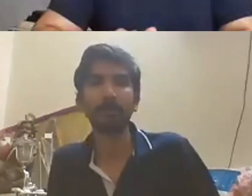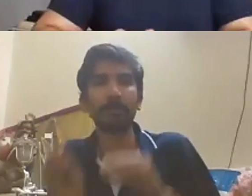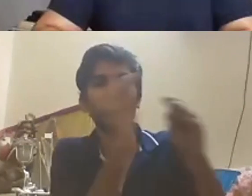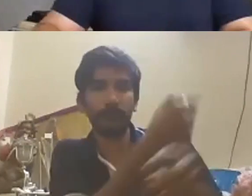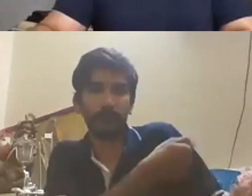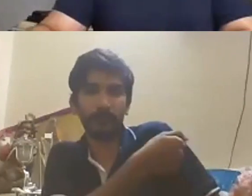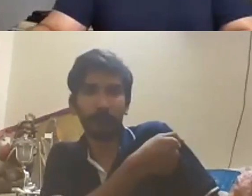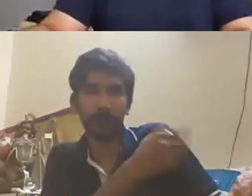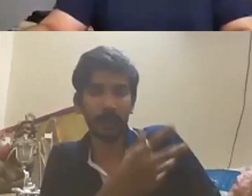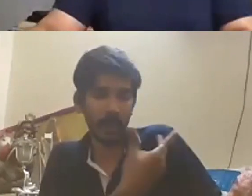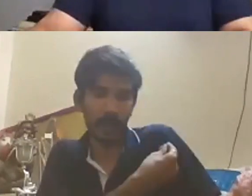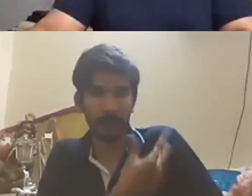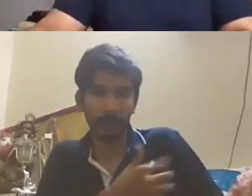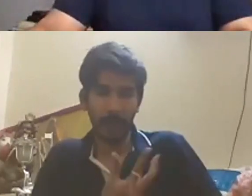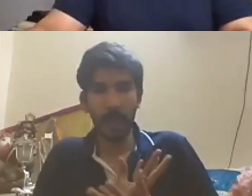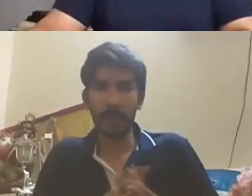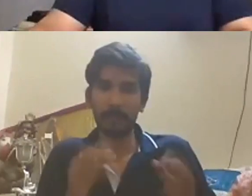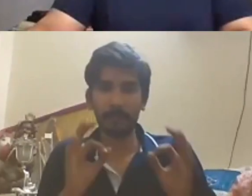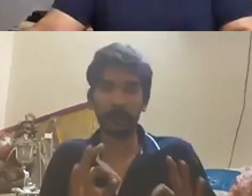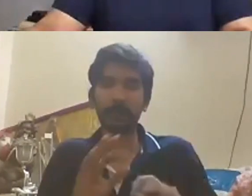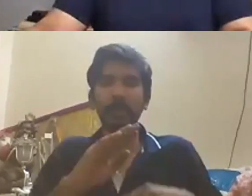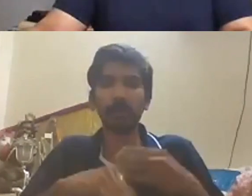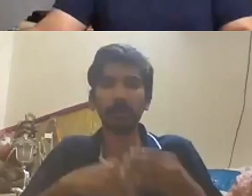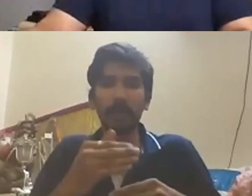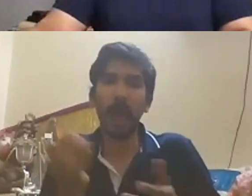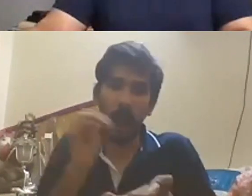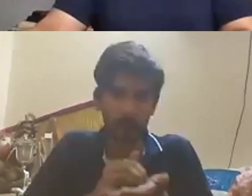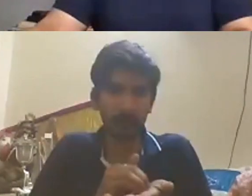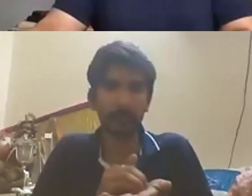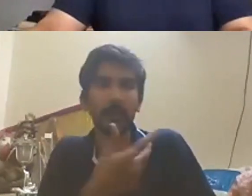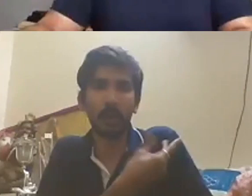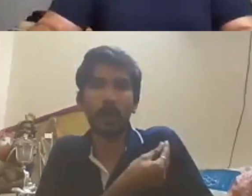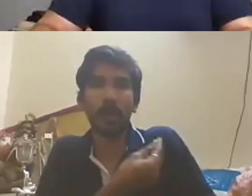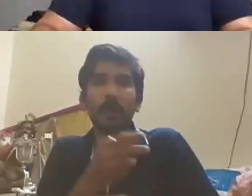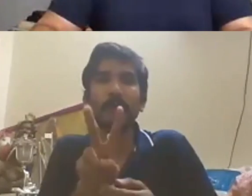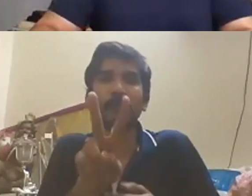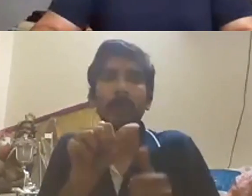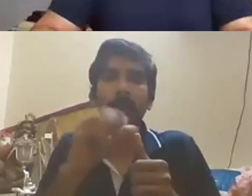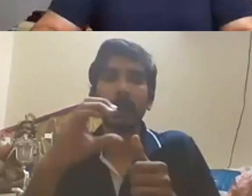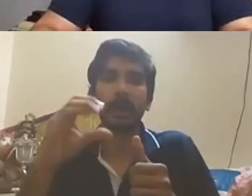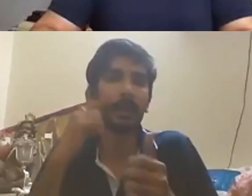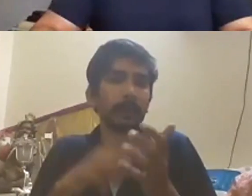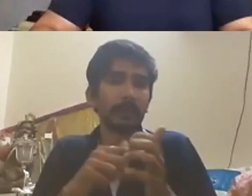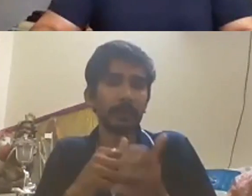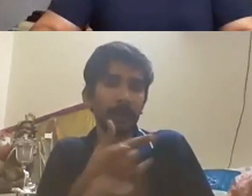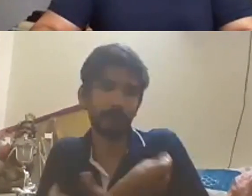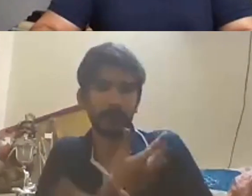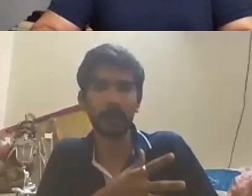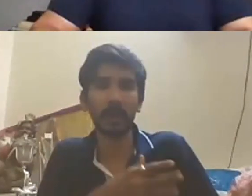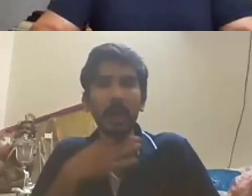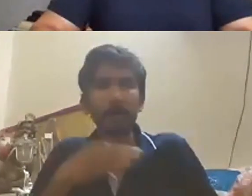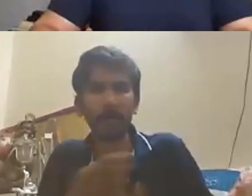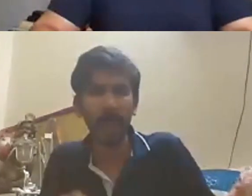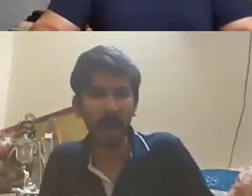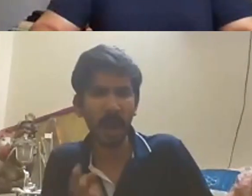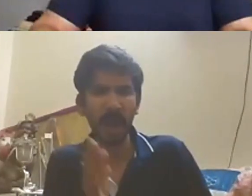okay, sorry. He's saying that he was having some heart pain. So and he went for the vaccination, and he again